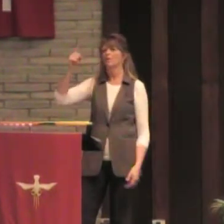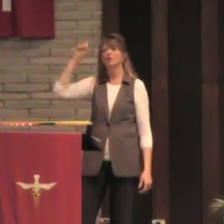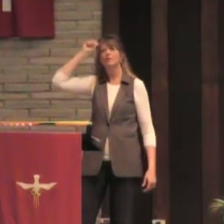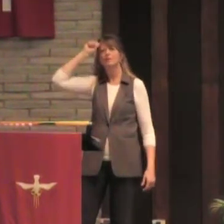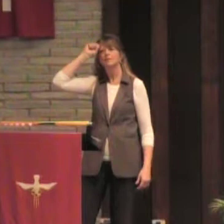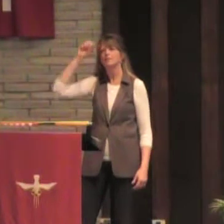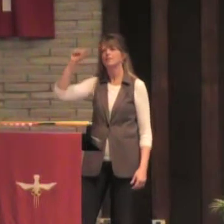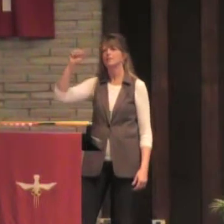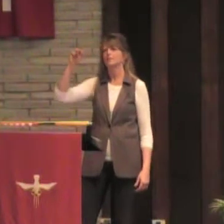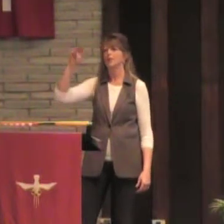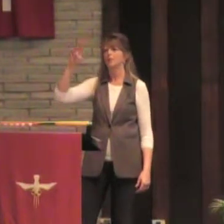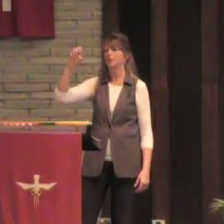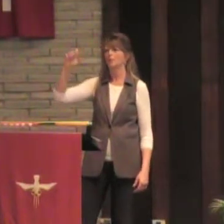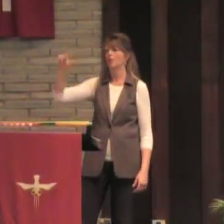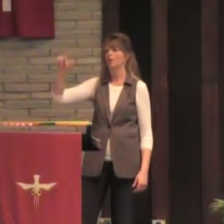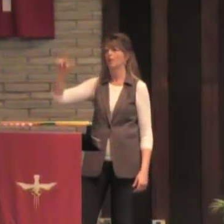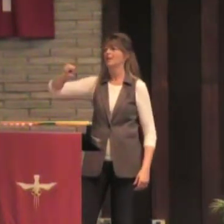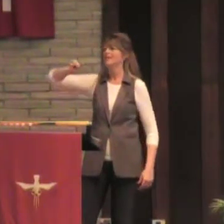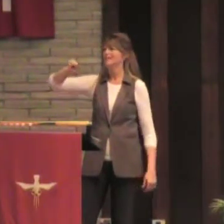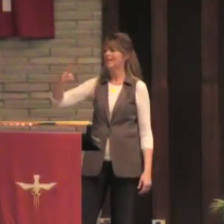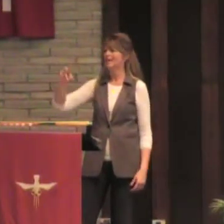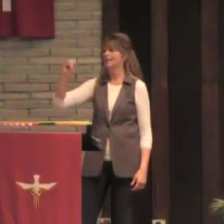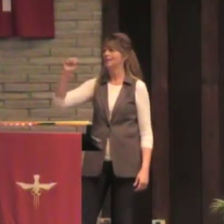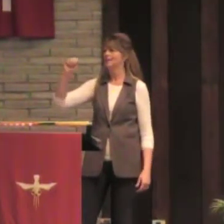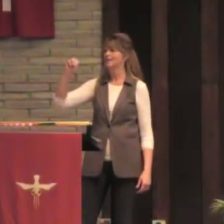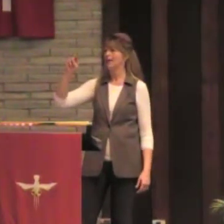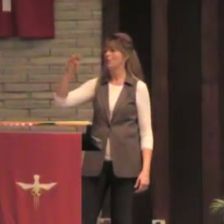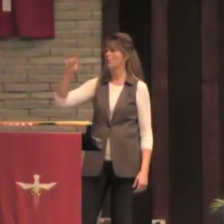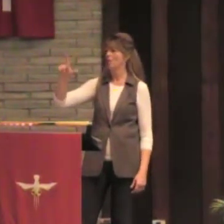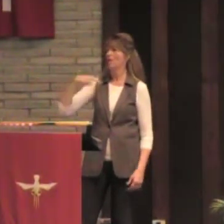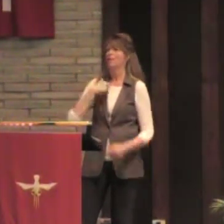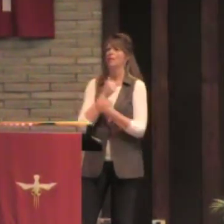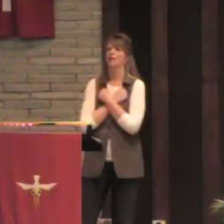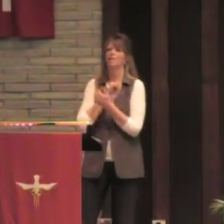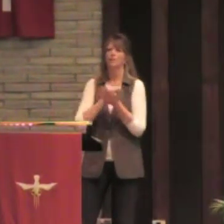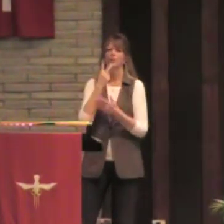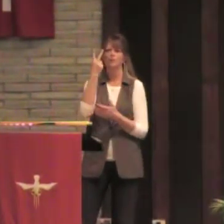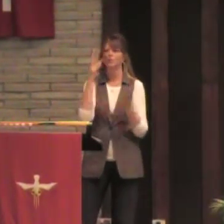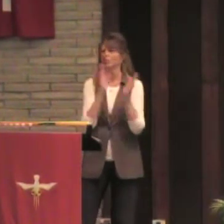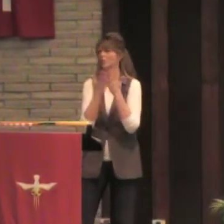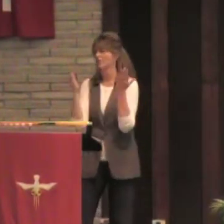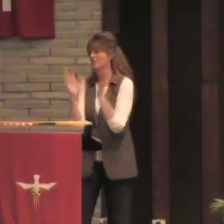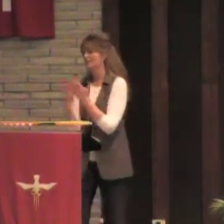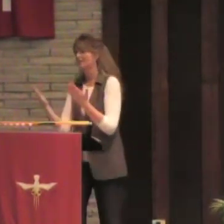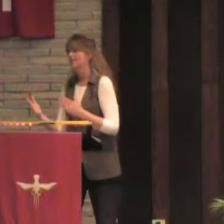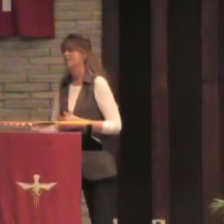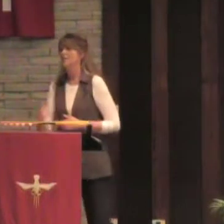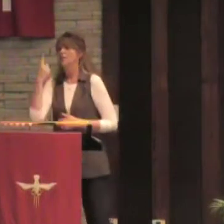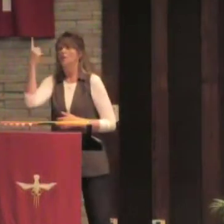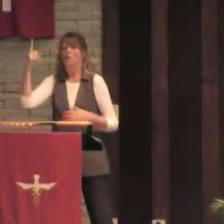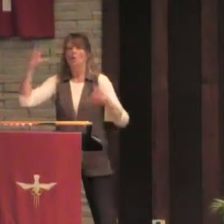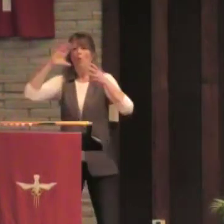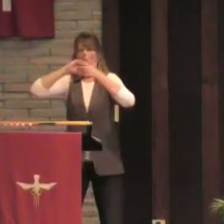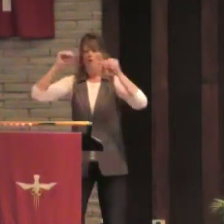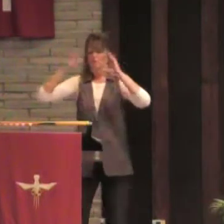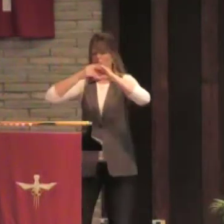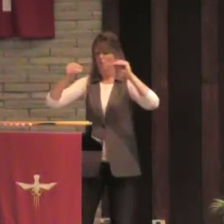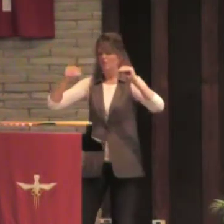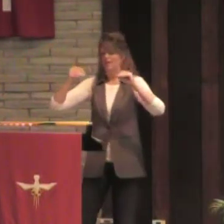that type of chain or that type of cycle. Now, it's, there's, in Samuel, I love the books of Samuel,